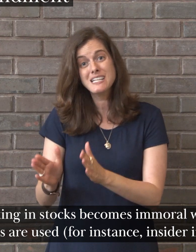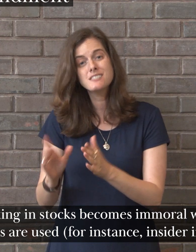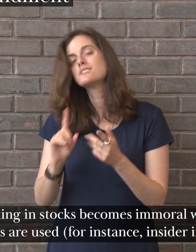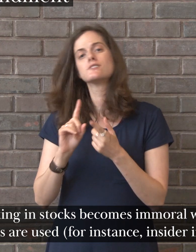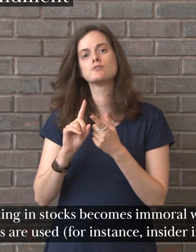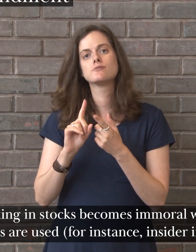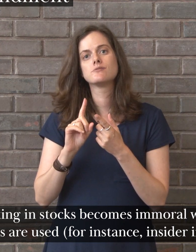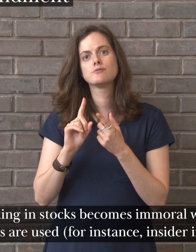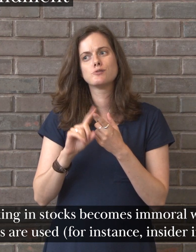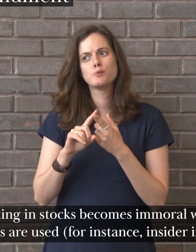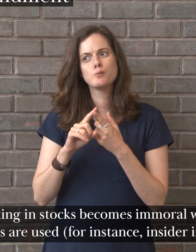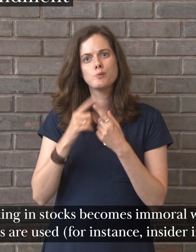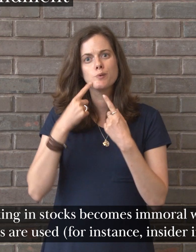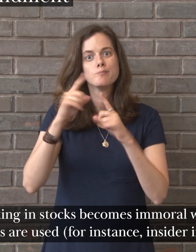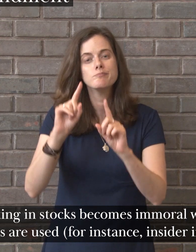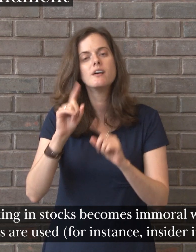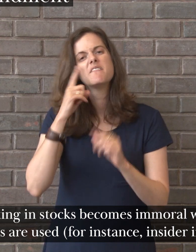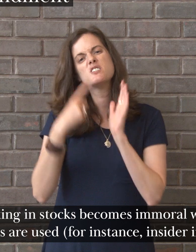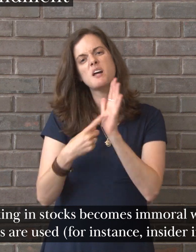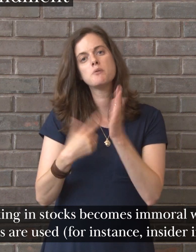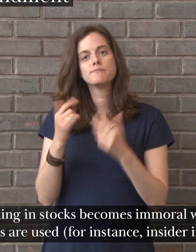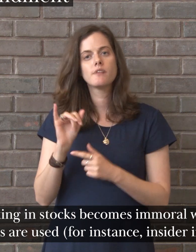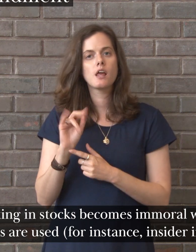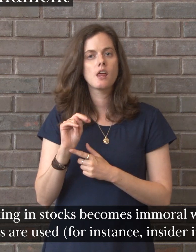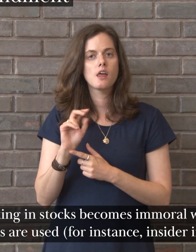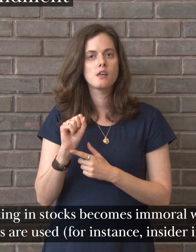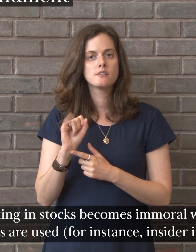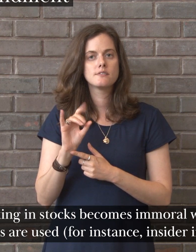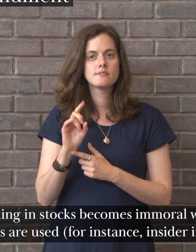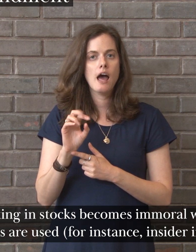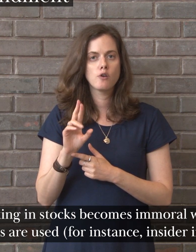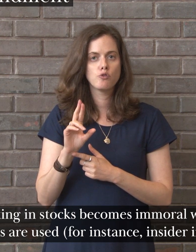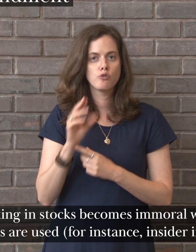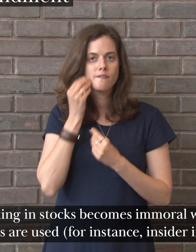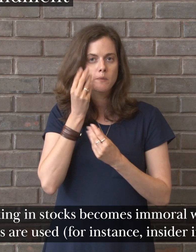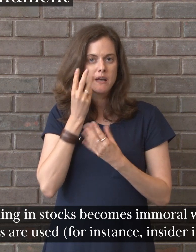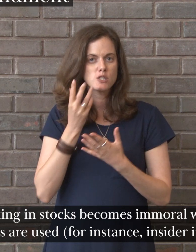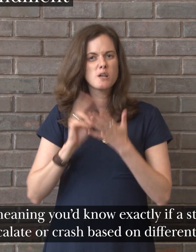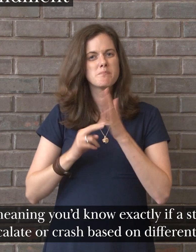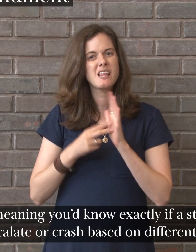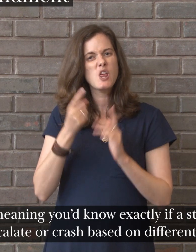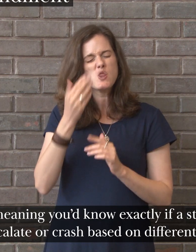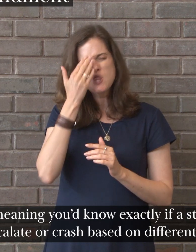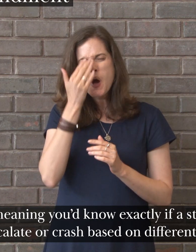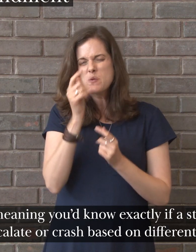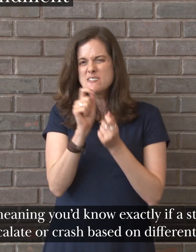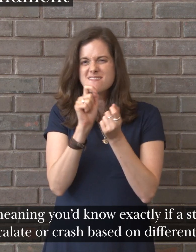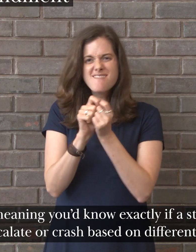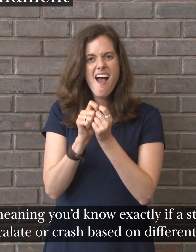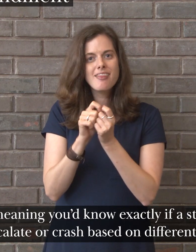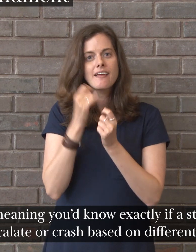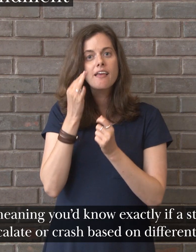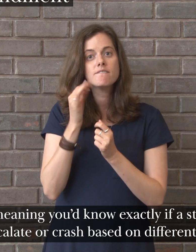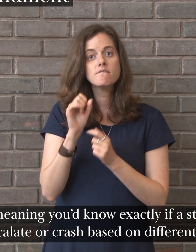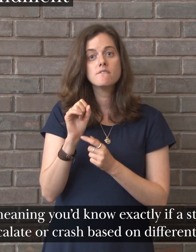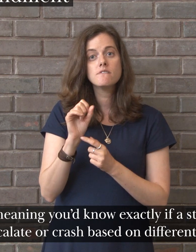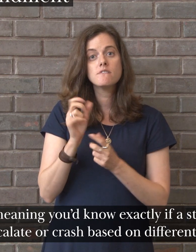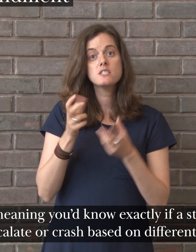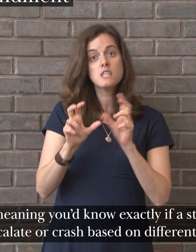insider information, meaning you'd know exactly if a stock will escalate